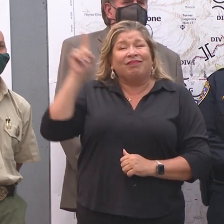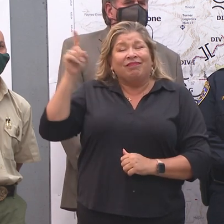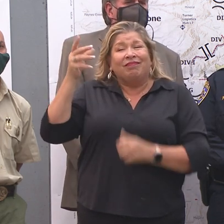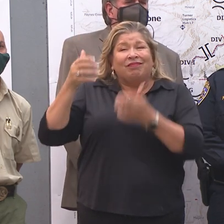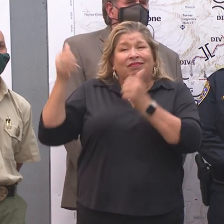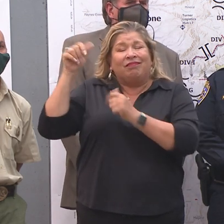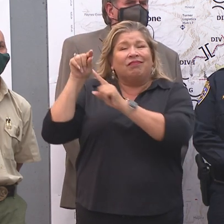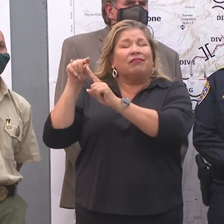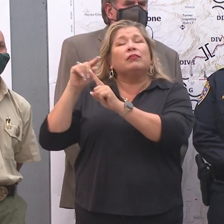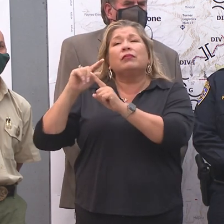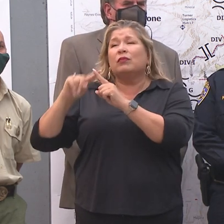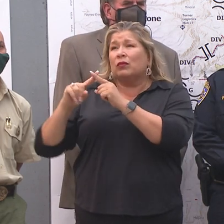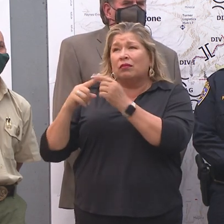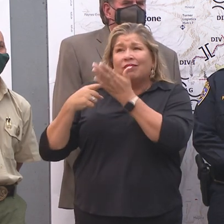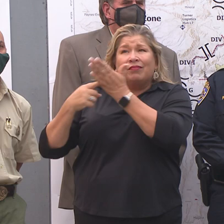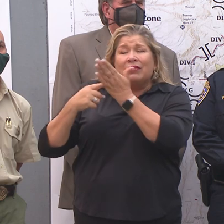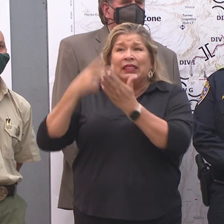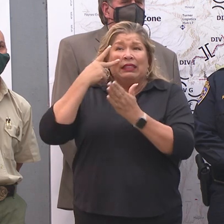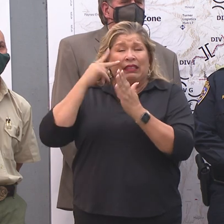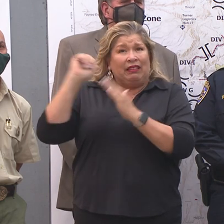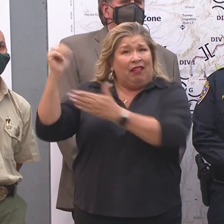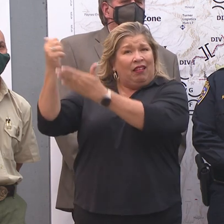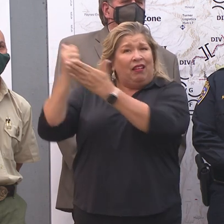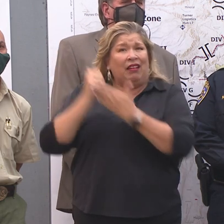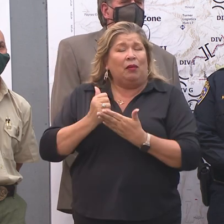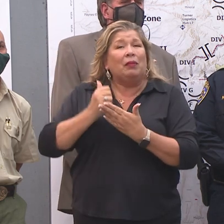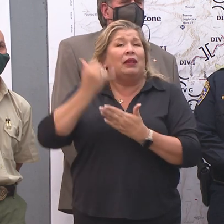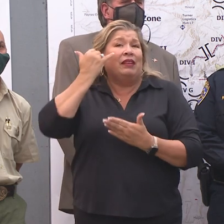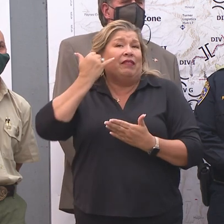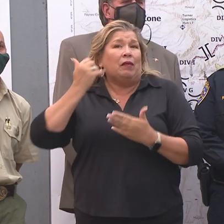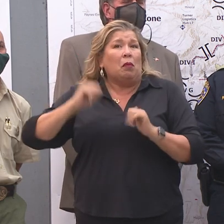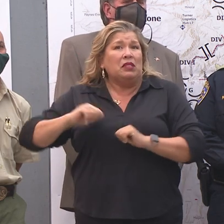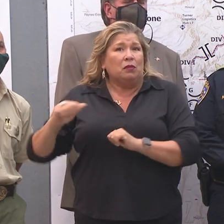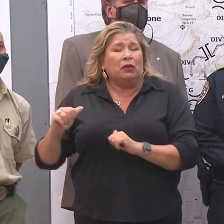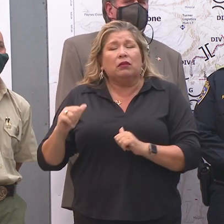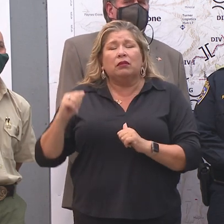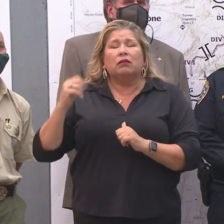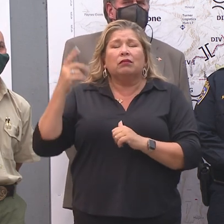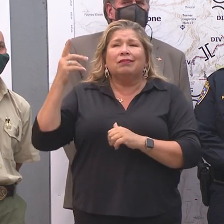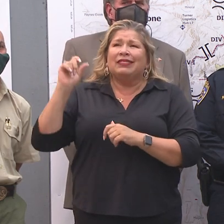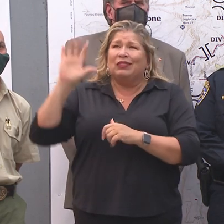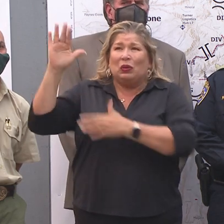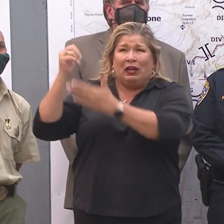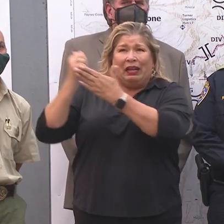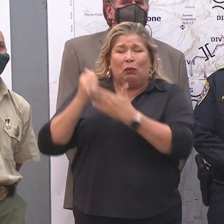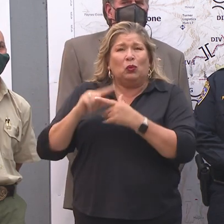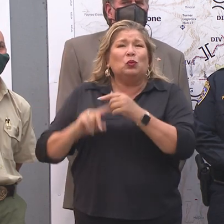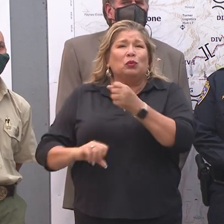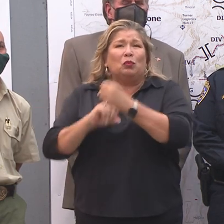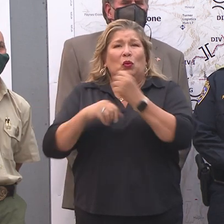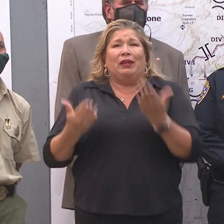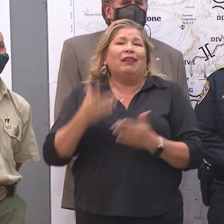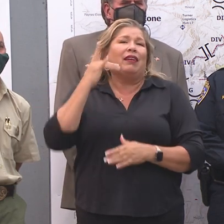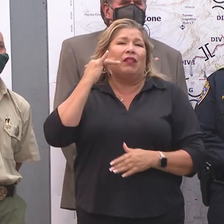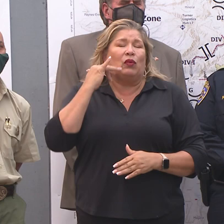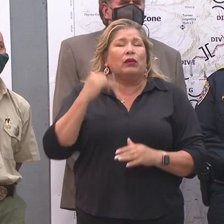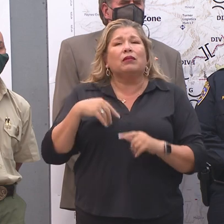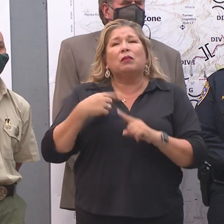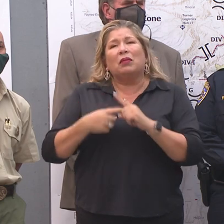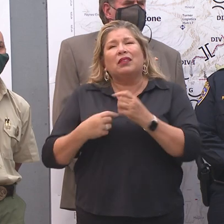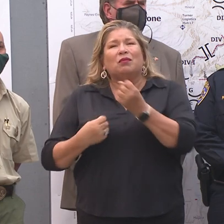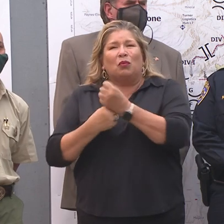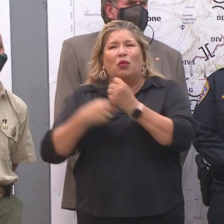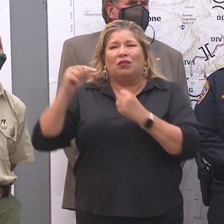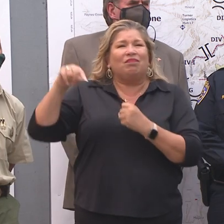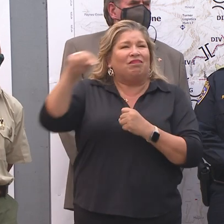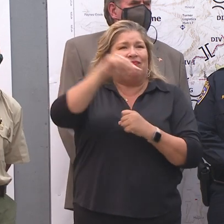about getting some additional aid, if possible, to support the state and the state programs